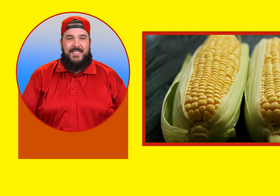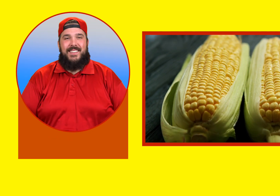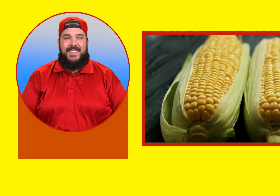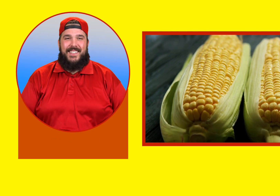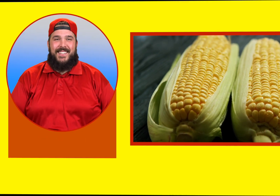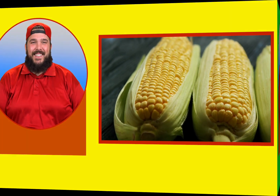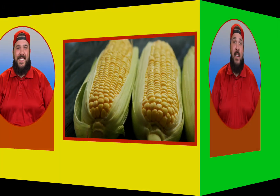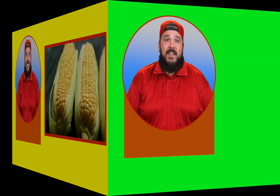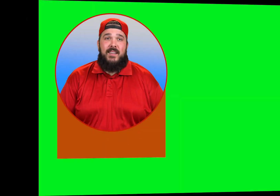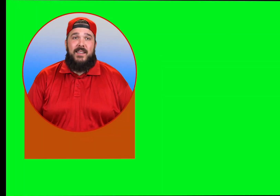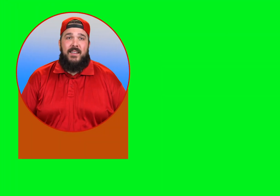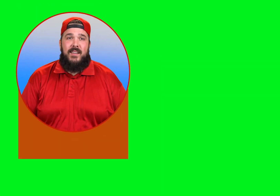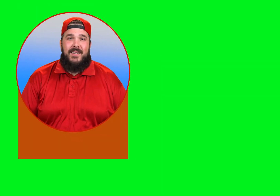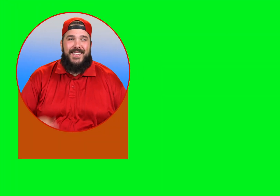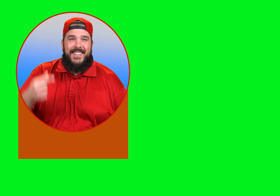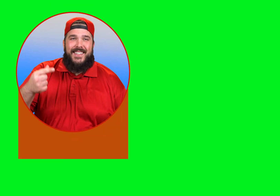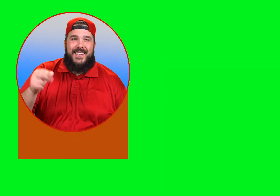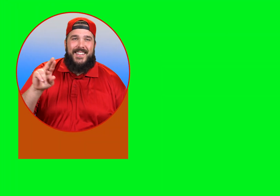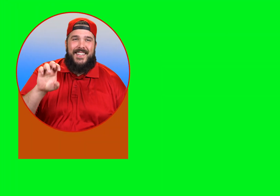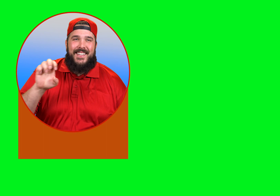Yellow.